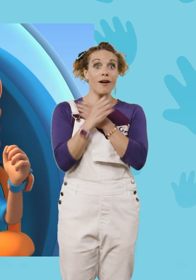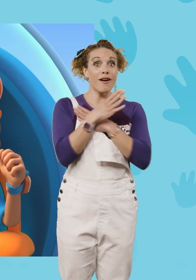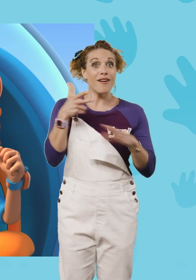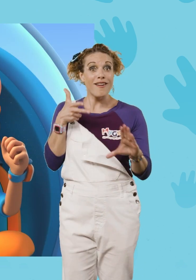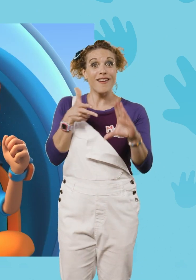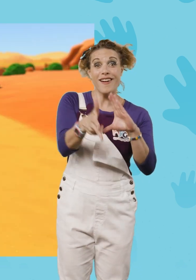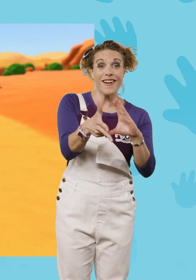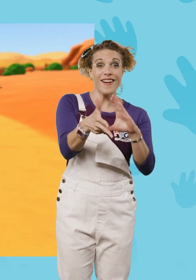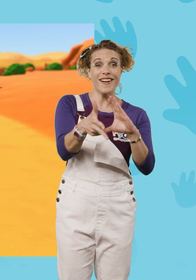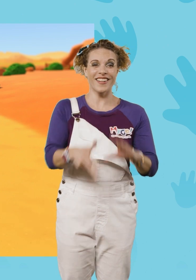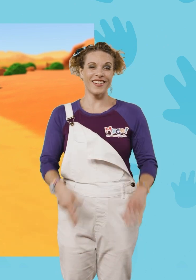Station!